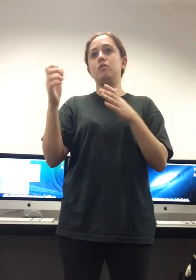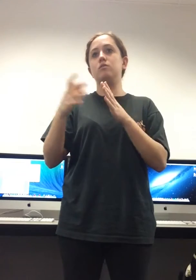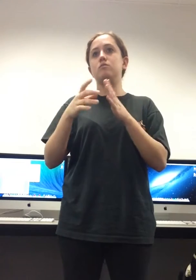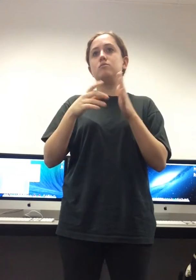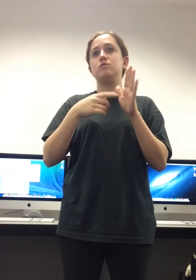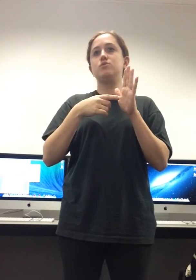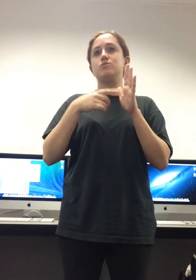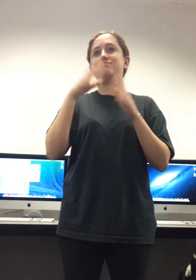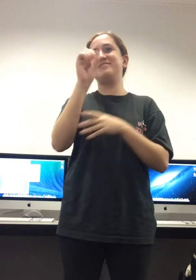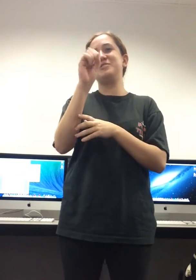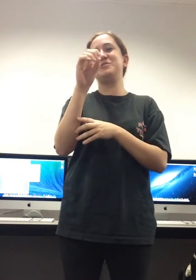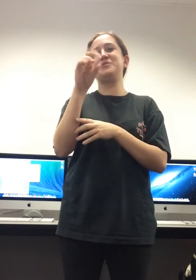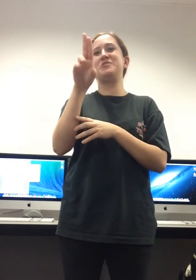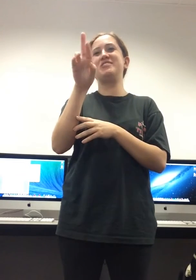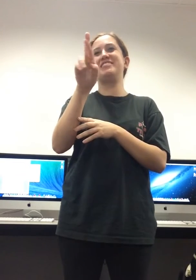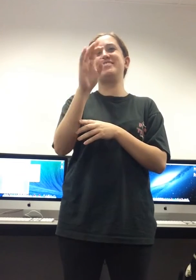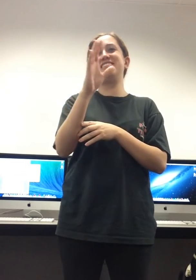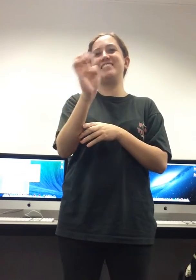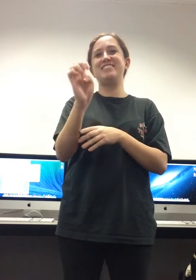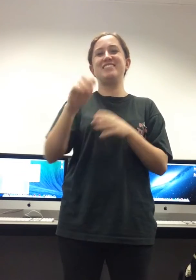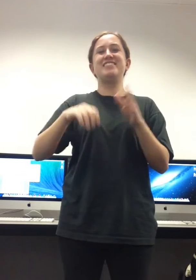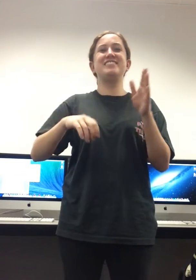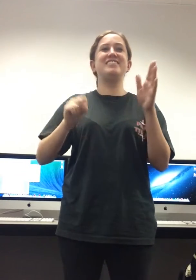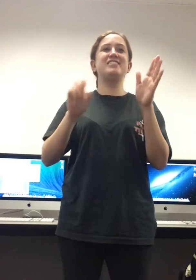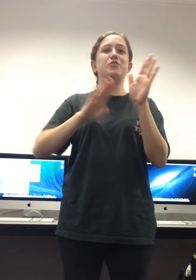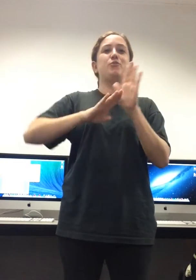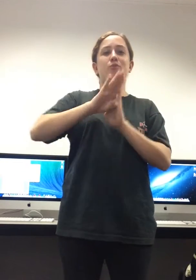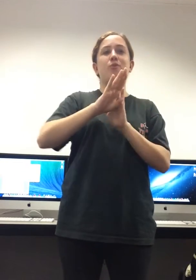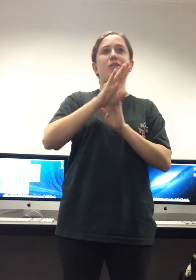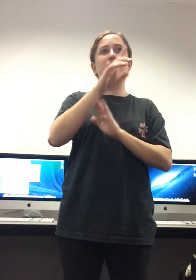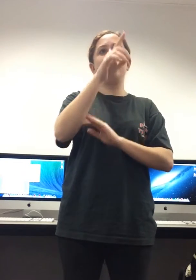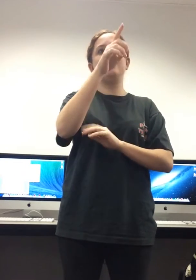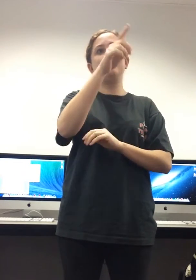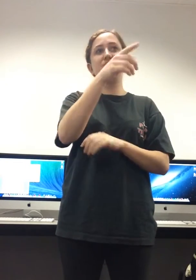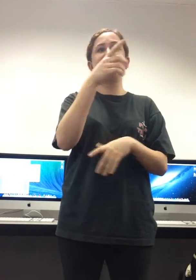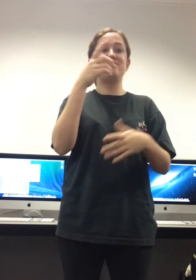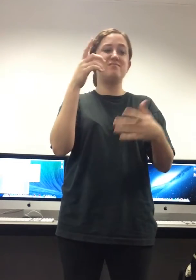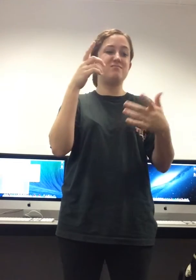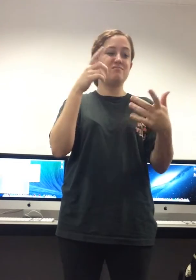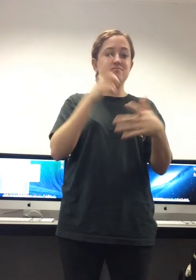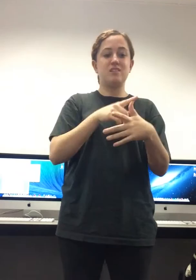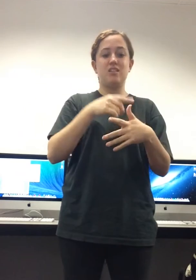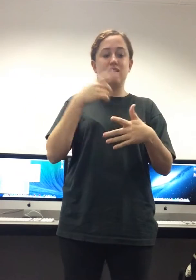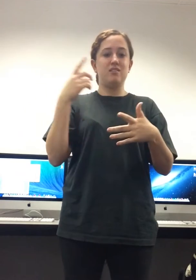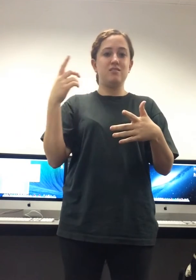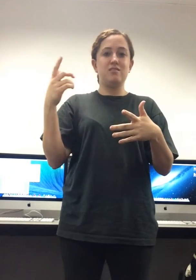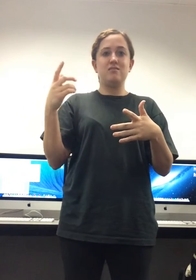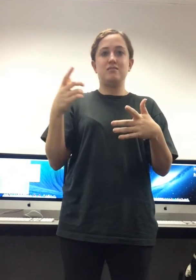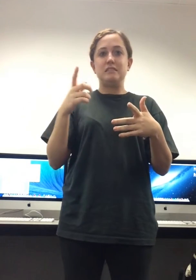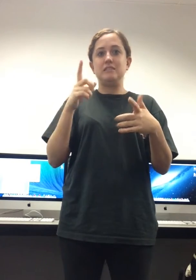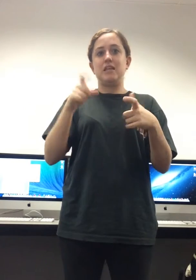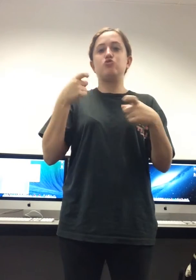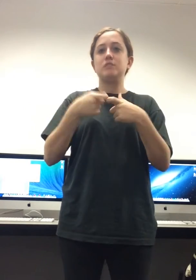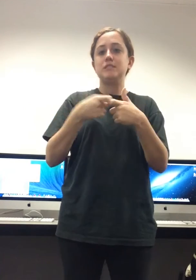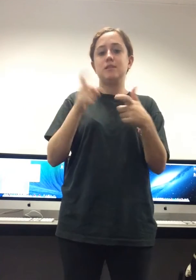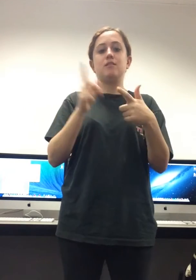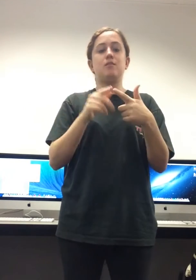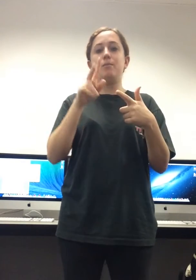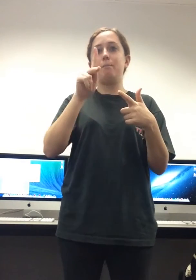Electricity, petroleum. We learned to mass produce steel, which